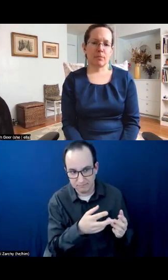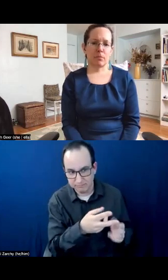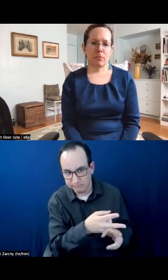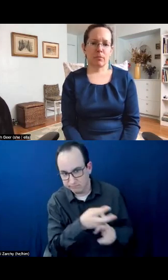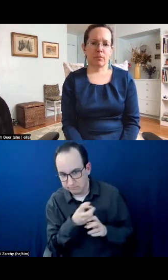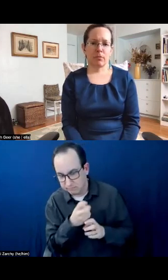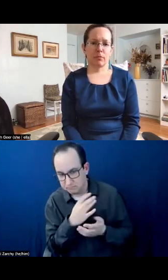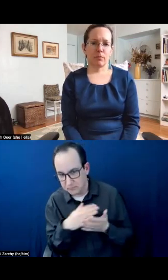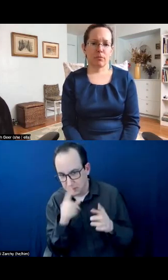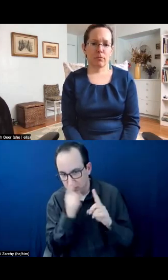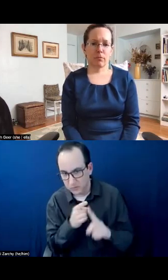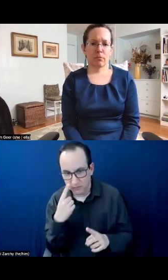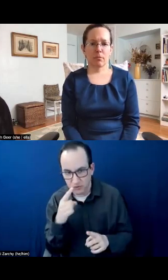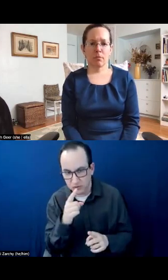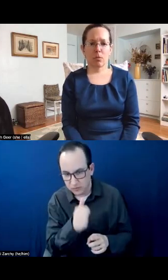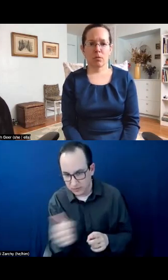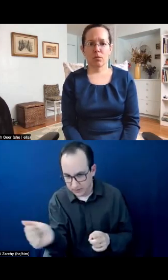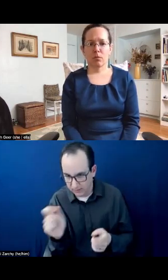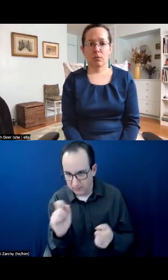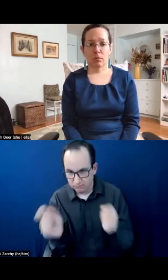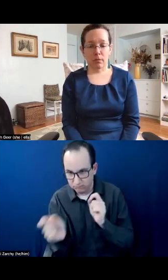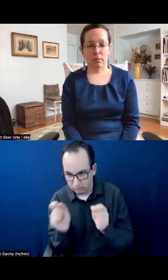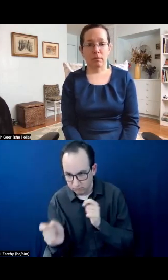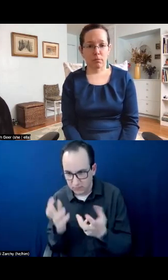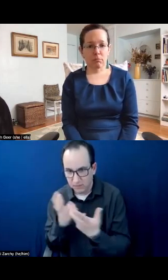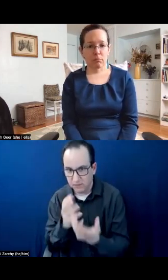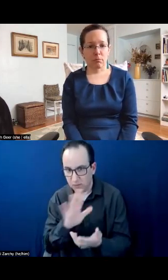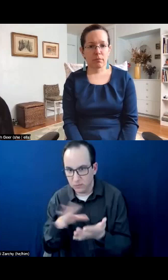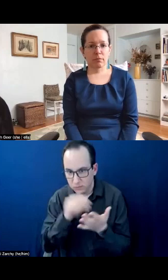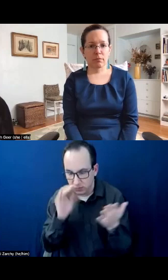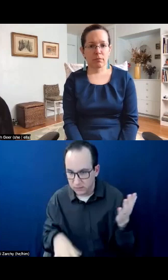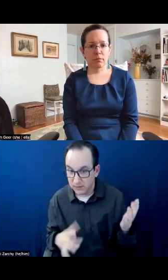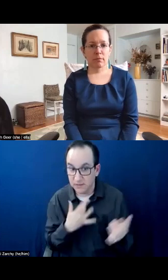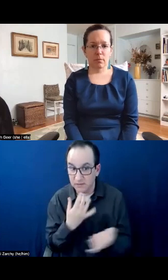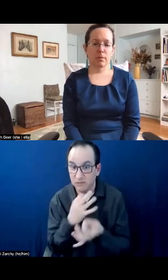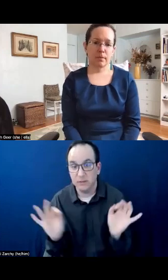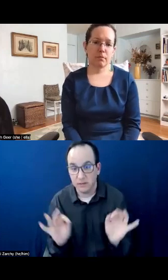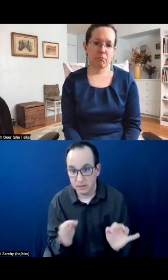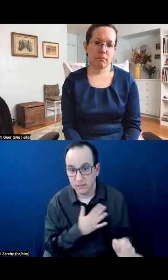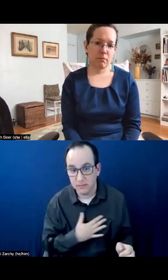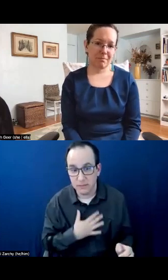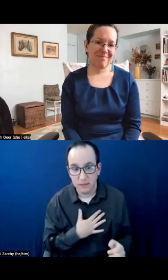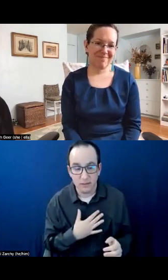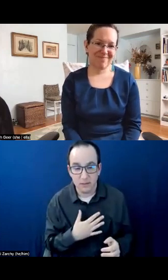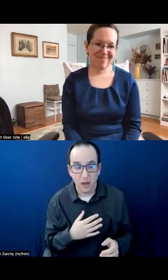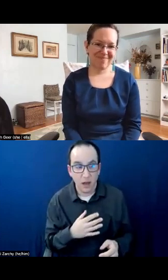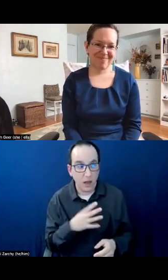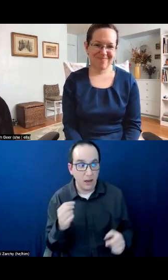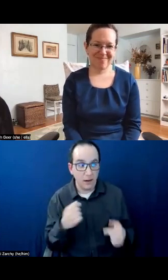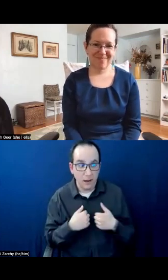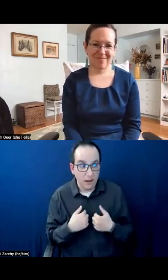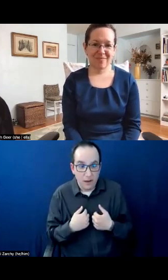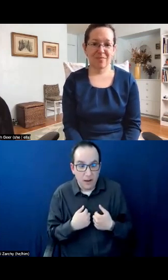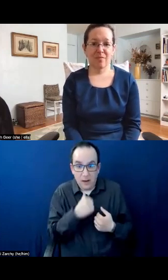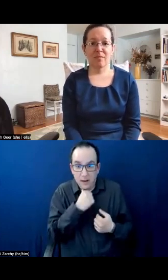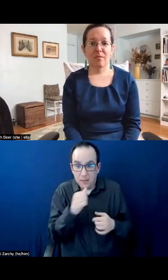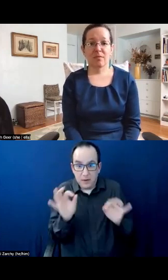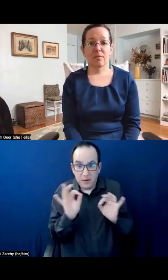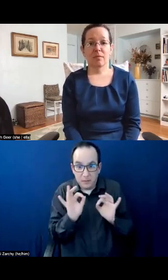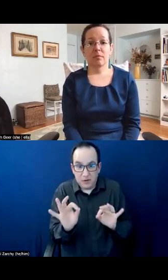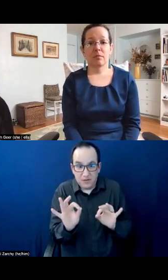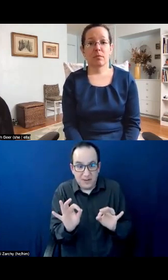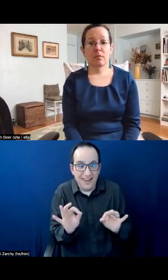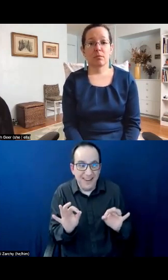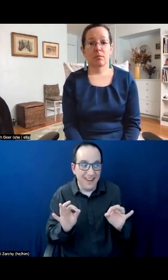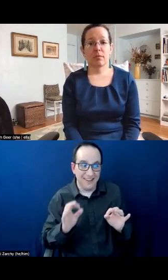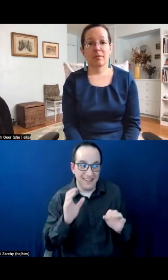over this and use what you'd like for yourself and modify them to fit the students you work with. Feel free to, please,